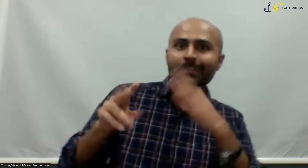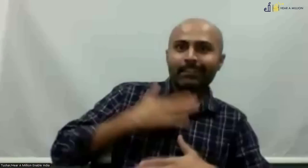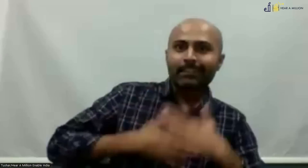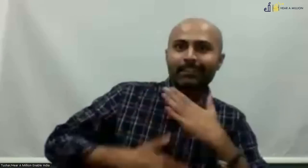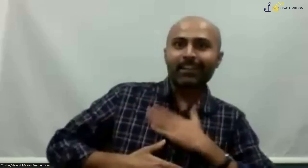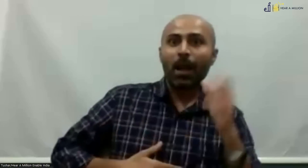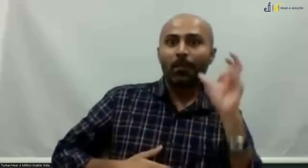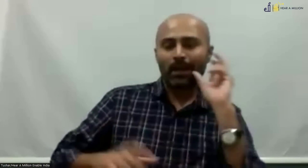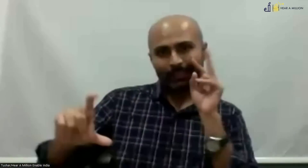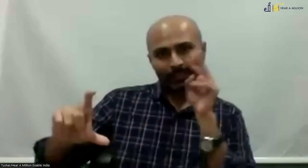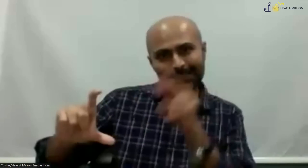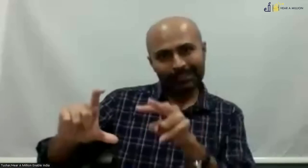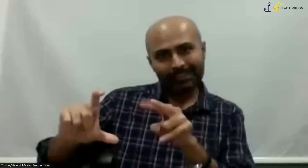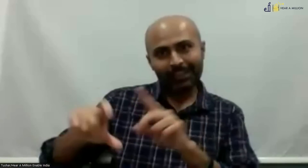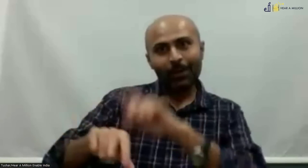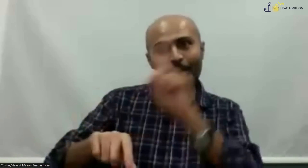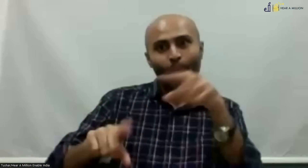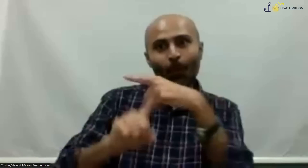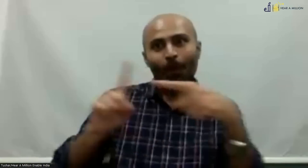Also,